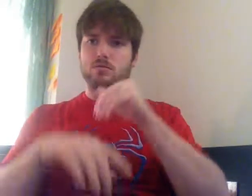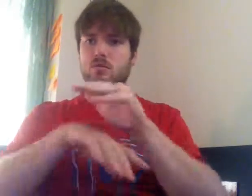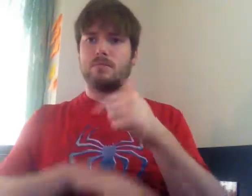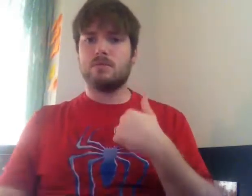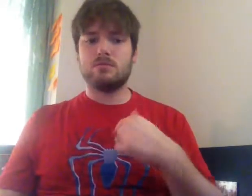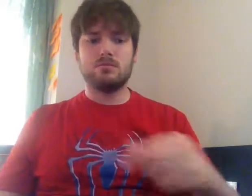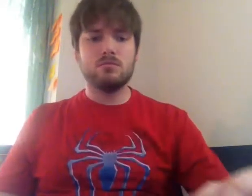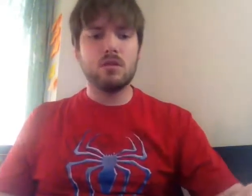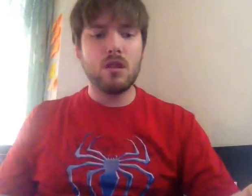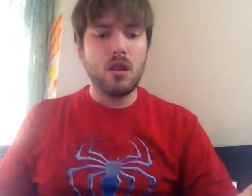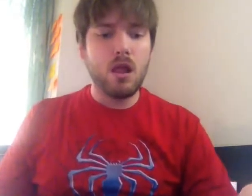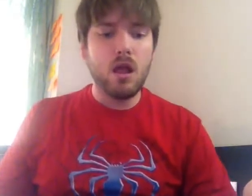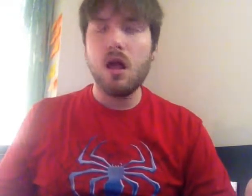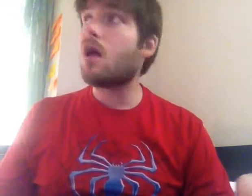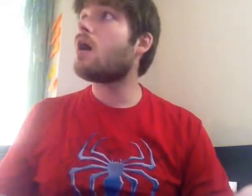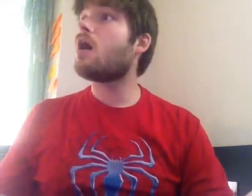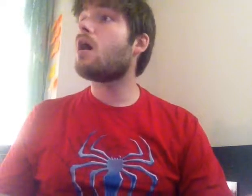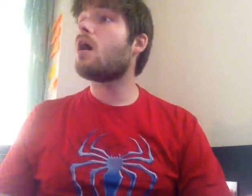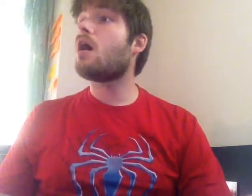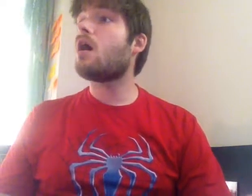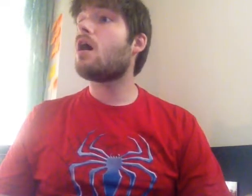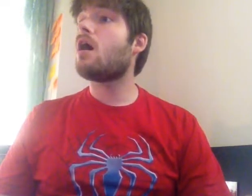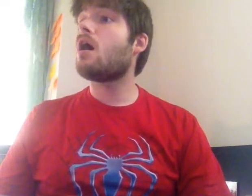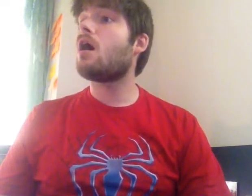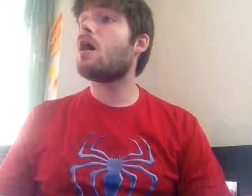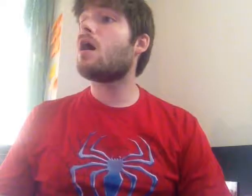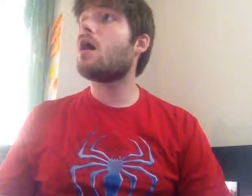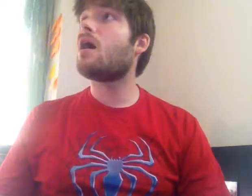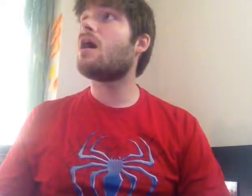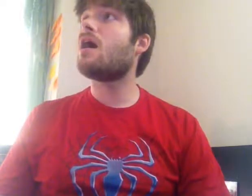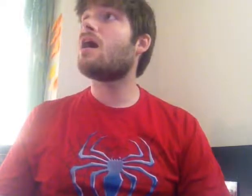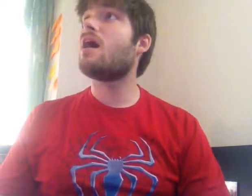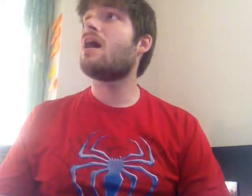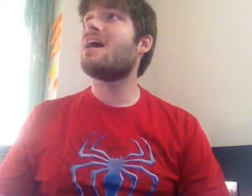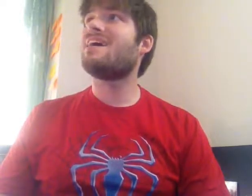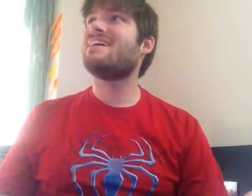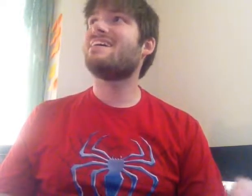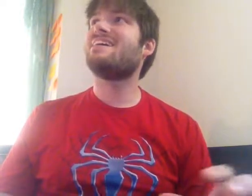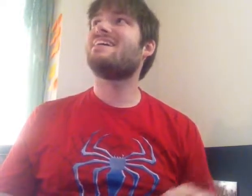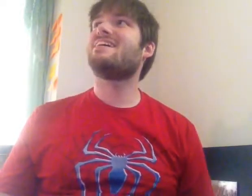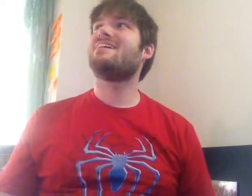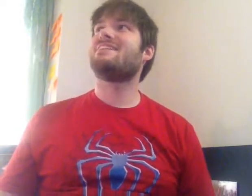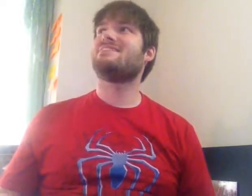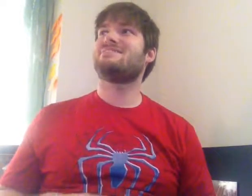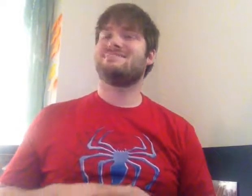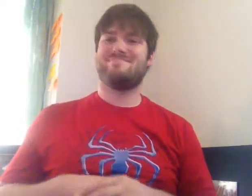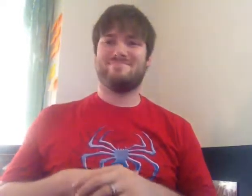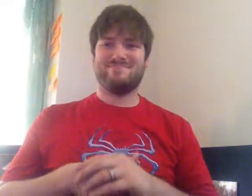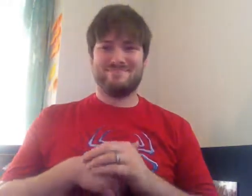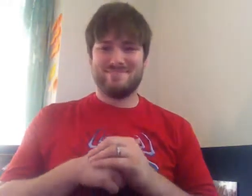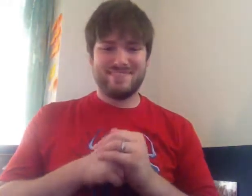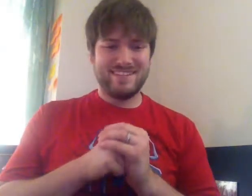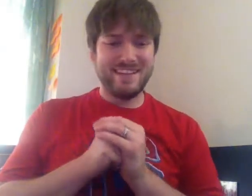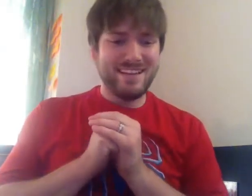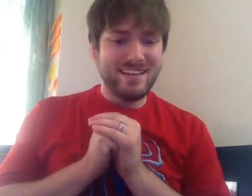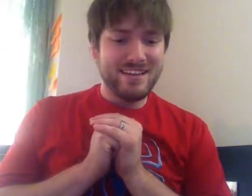some good news that is there. But we still have some impacts that are being felt. Numerous folks are without power at this time. Hopefully that can get straightened out. Let's get you